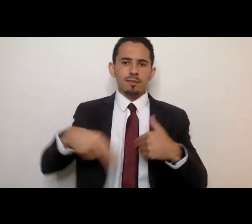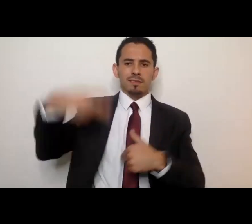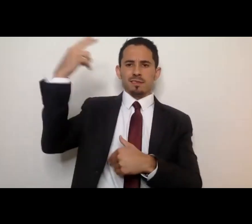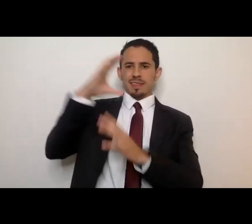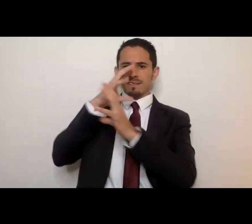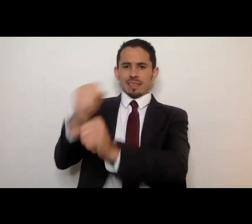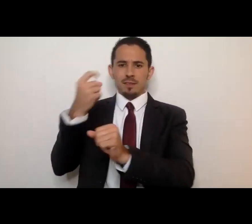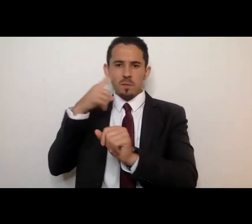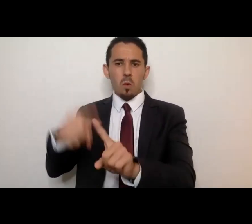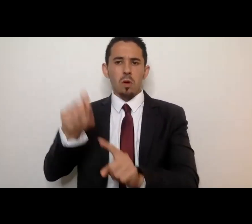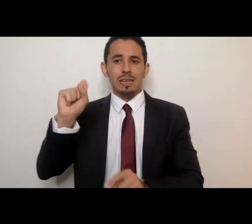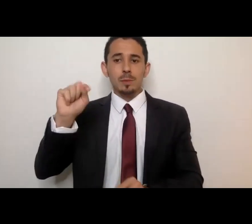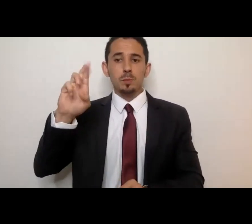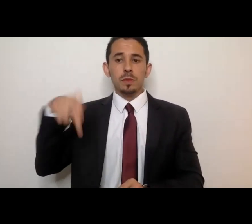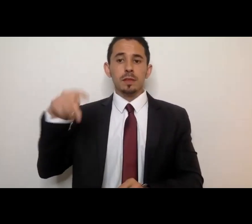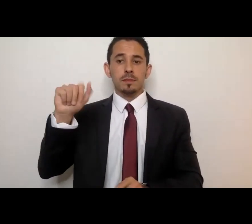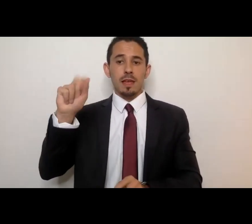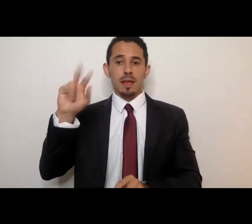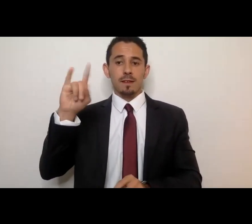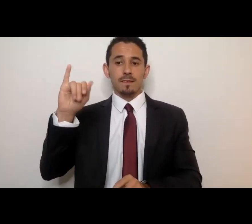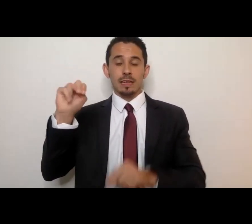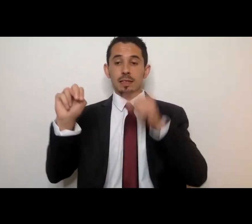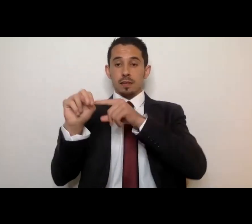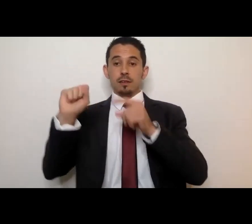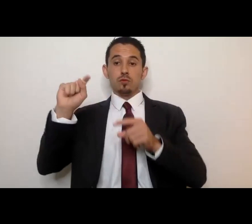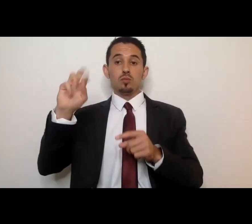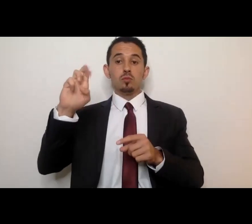So biotin has a molecule that has a high affinity for streptavidin.